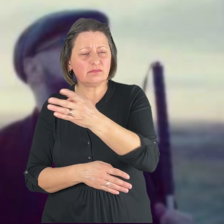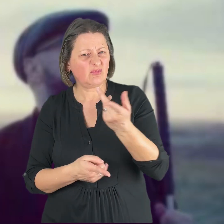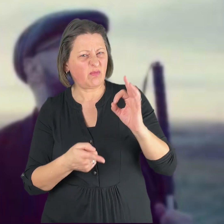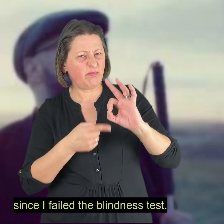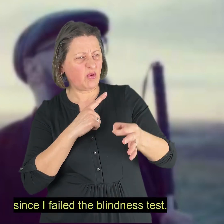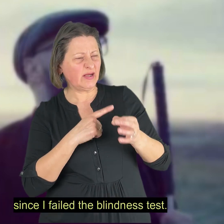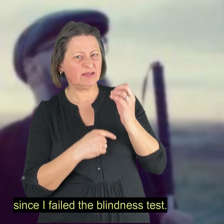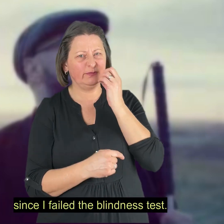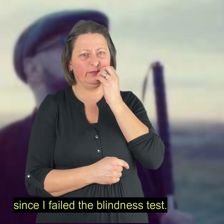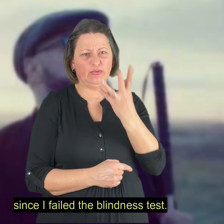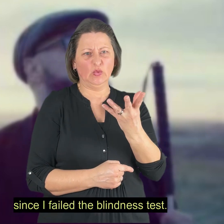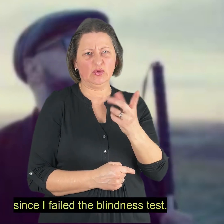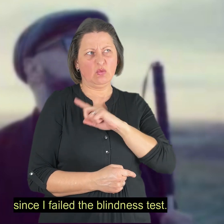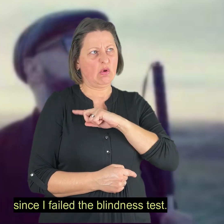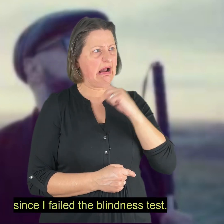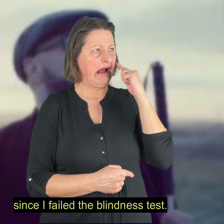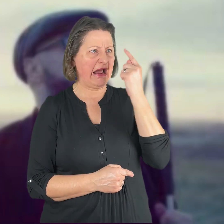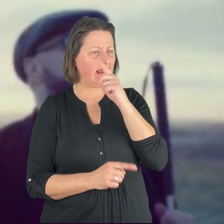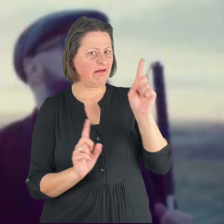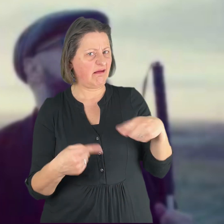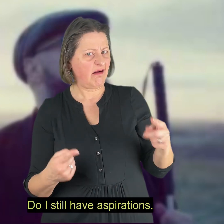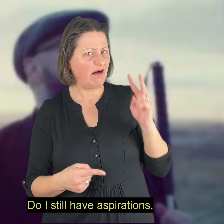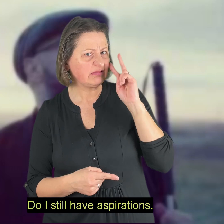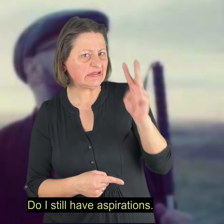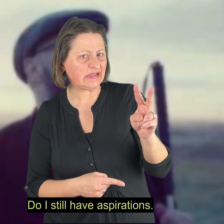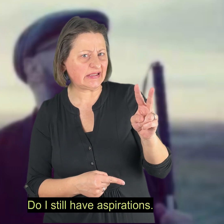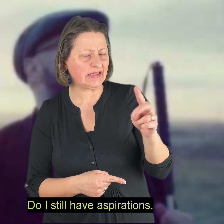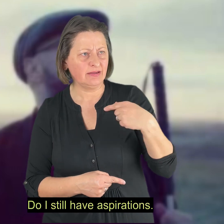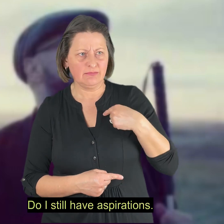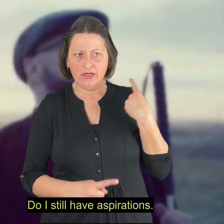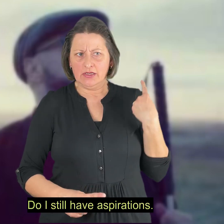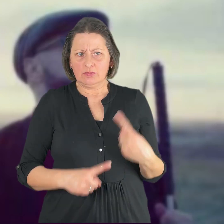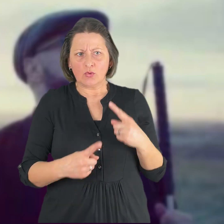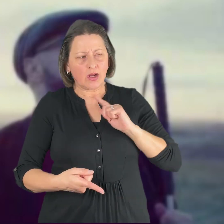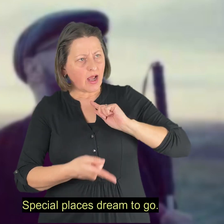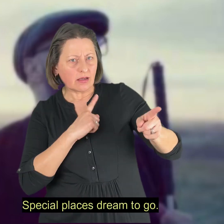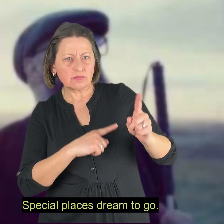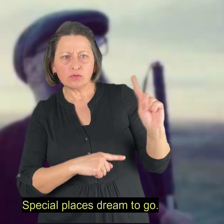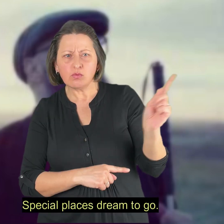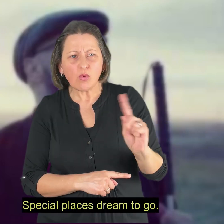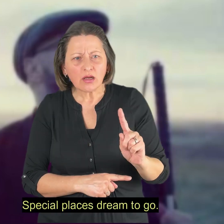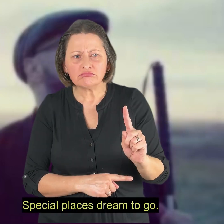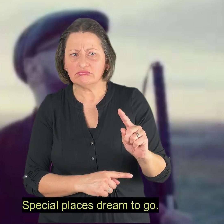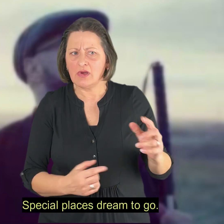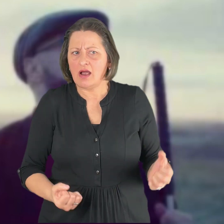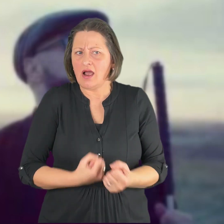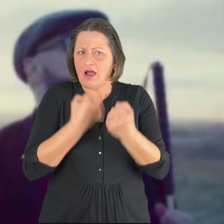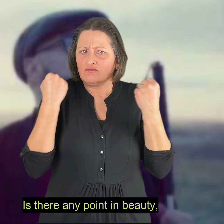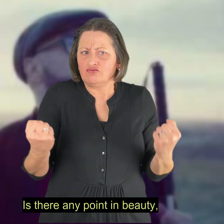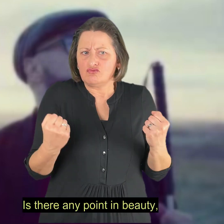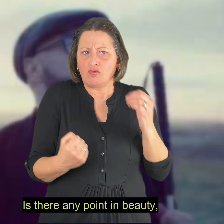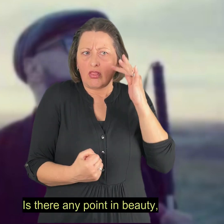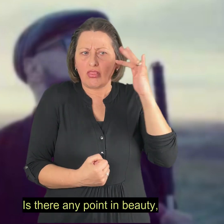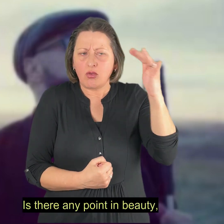things, since I failed the blindness test? Do I still have aspirations? Special places dream to go?